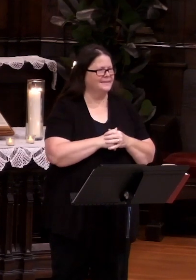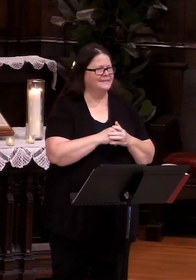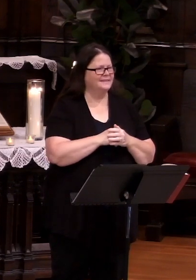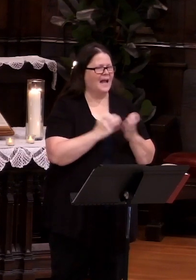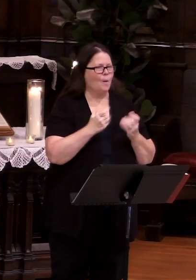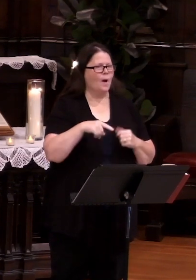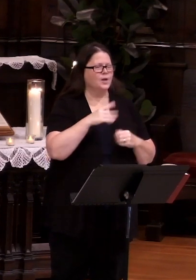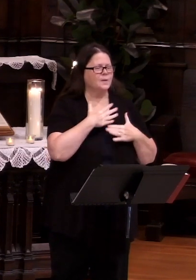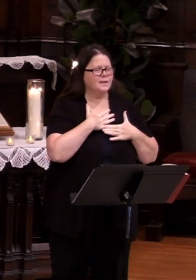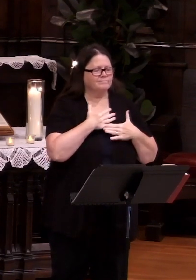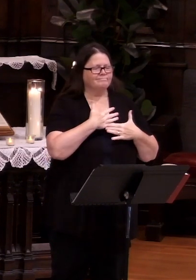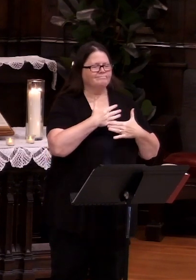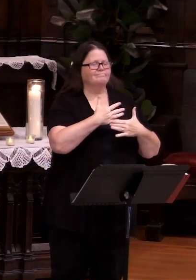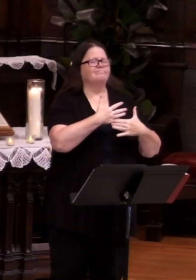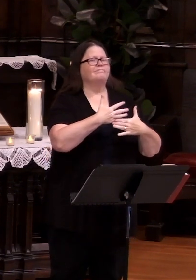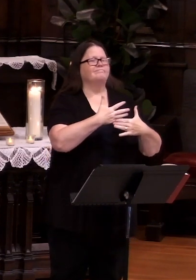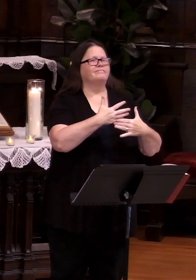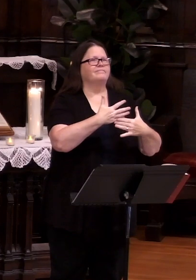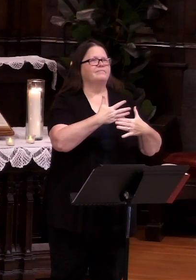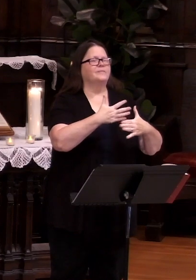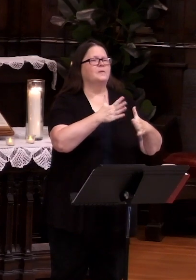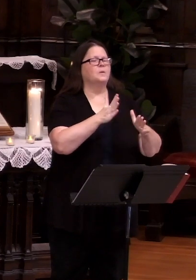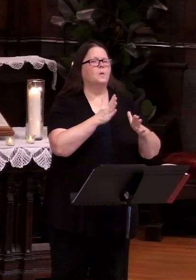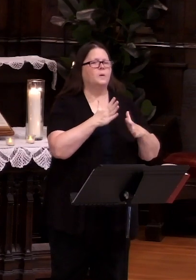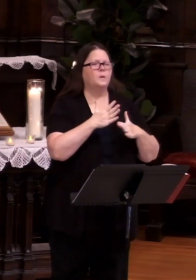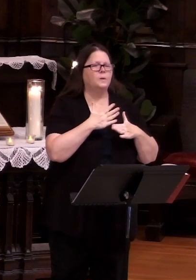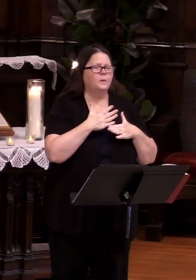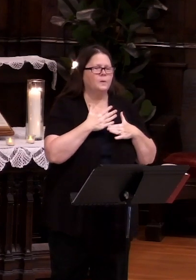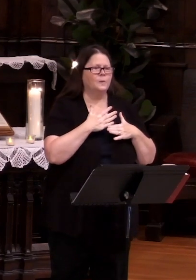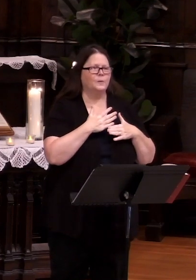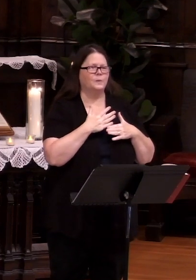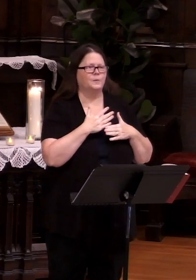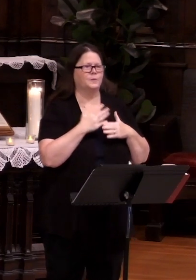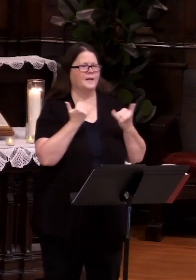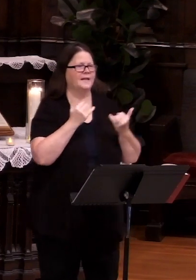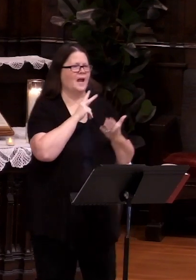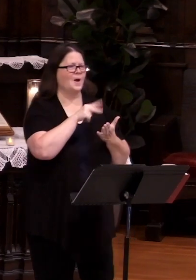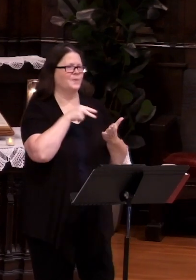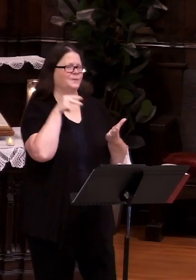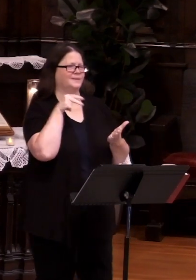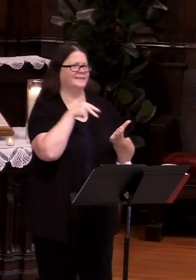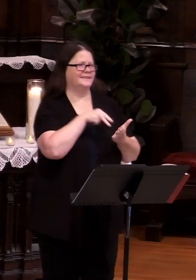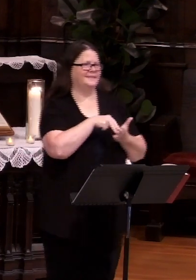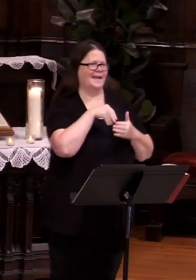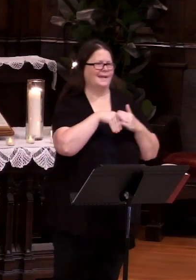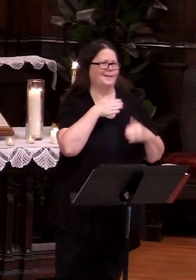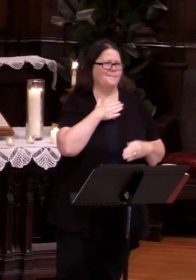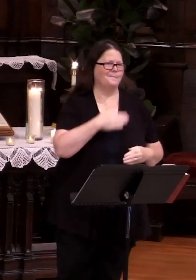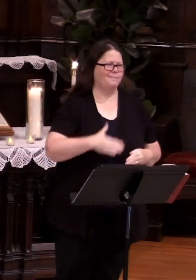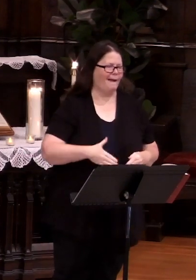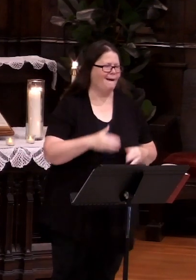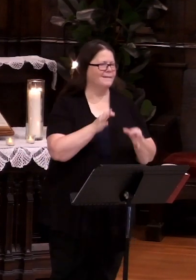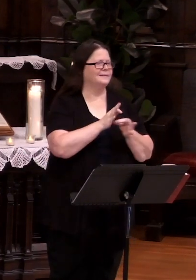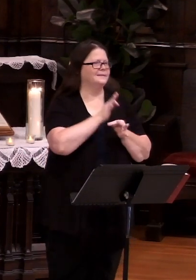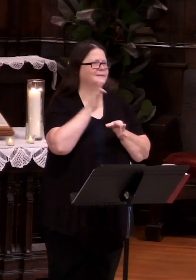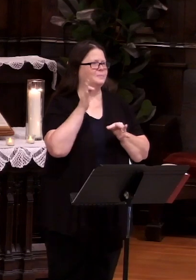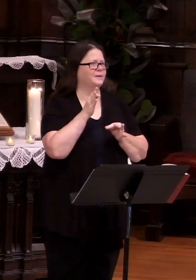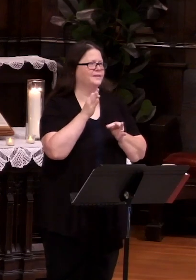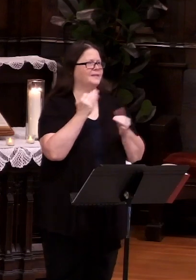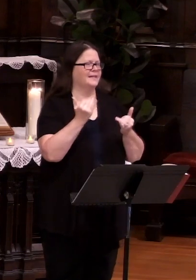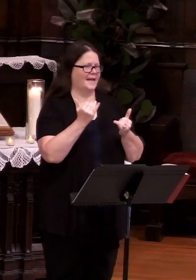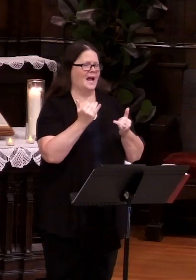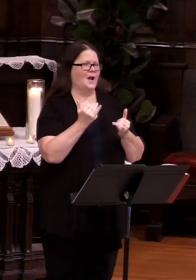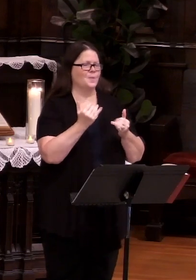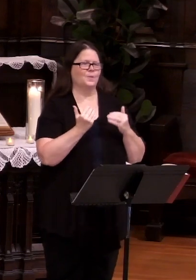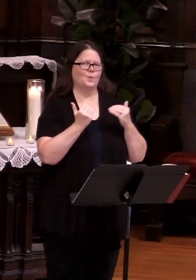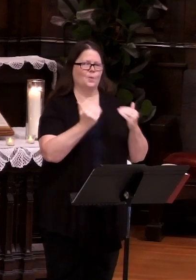breath, and as you are able, let us rise in body or in spirit and be called into worship